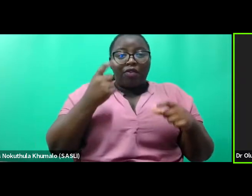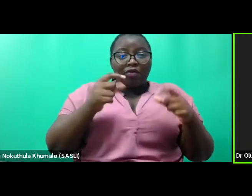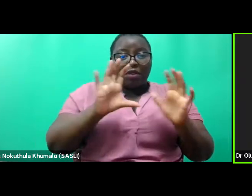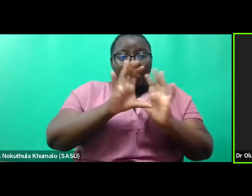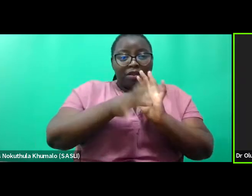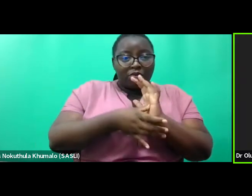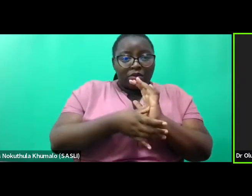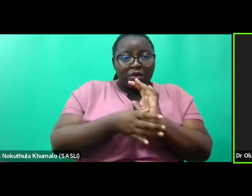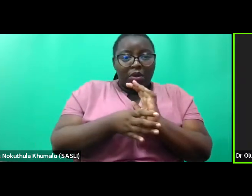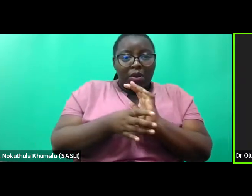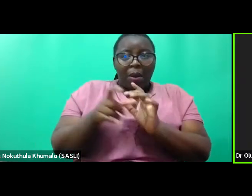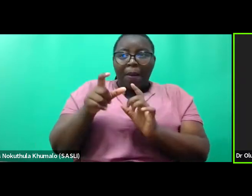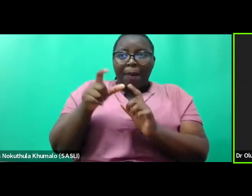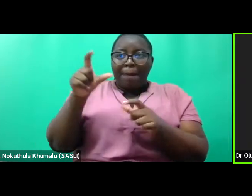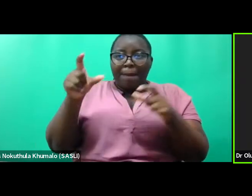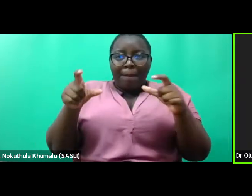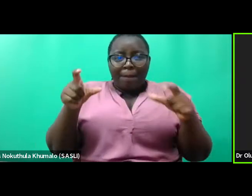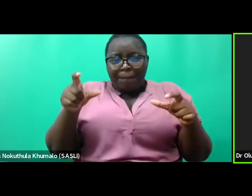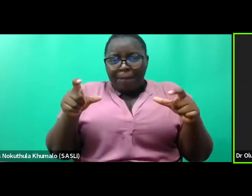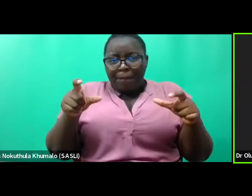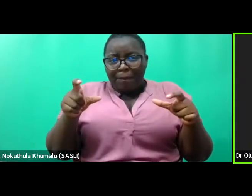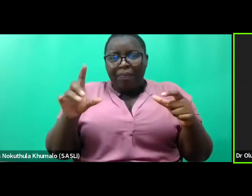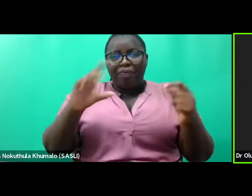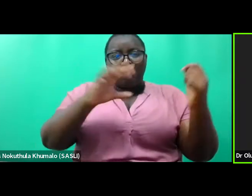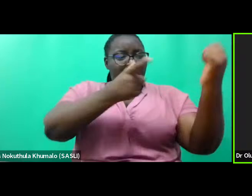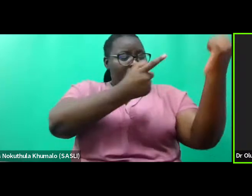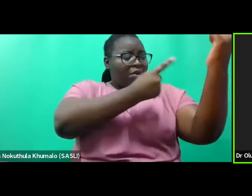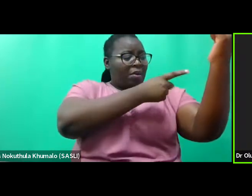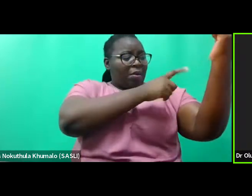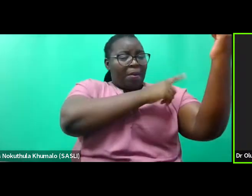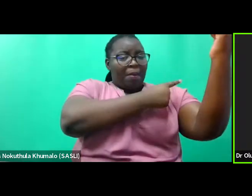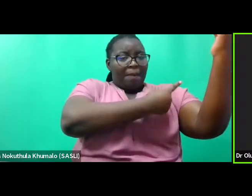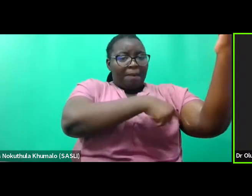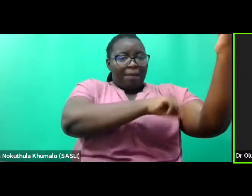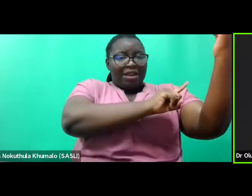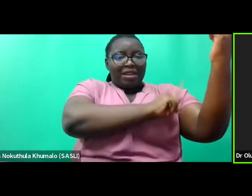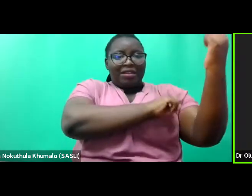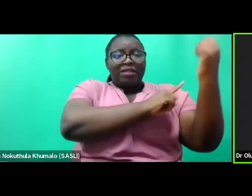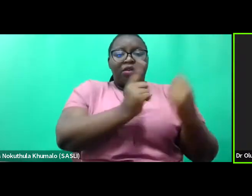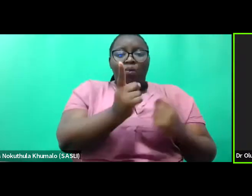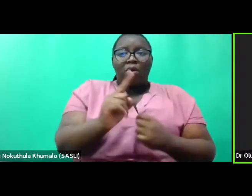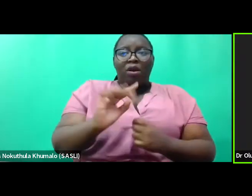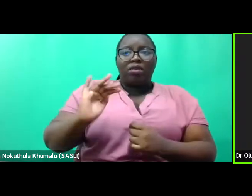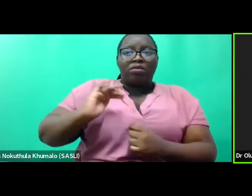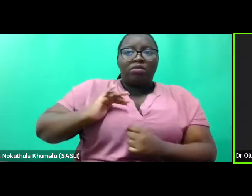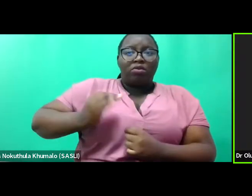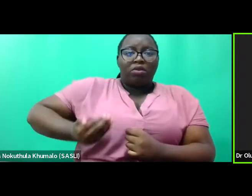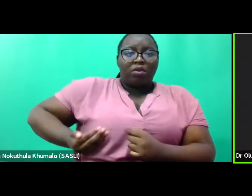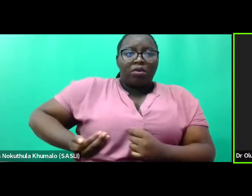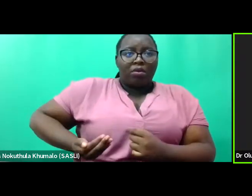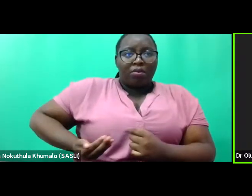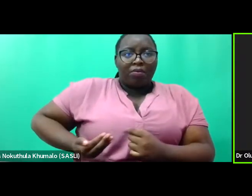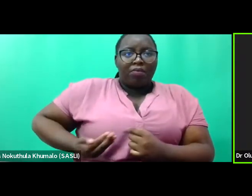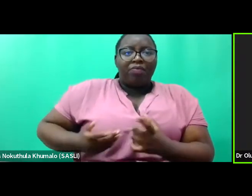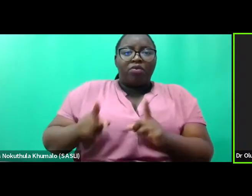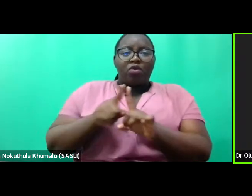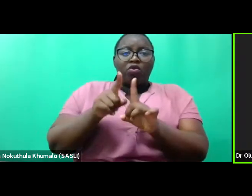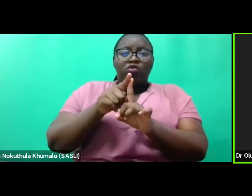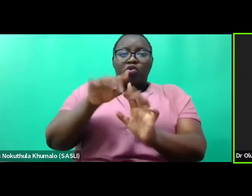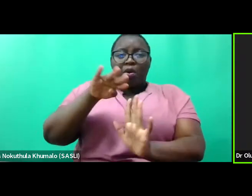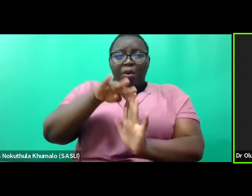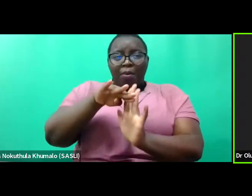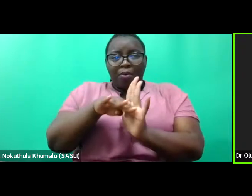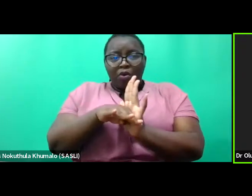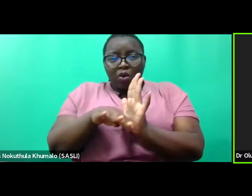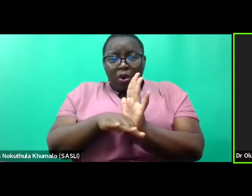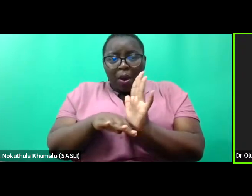framework that mandated the inclusion of women and persons with disabilities in this program. From the statement, he